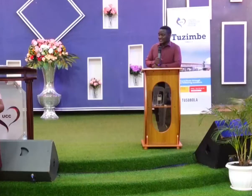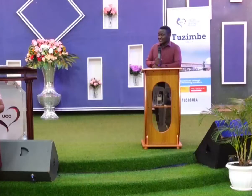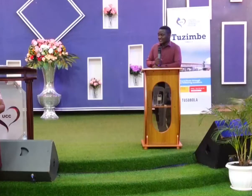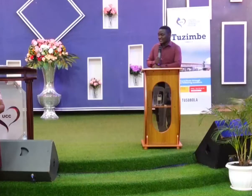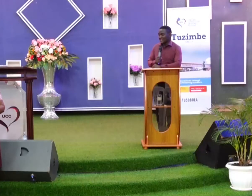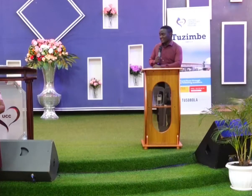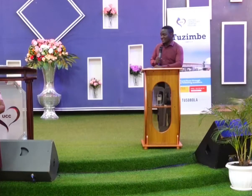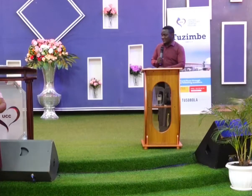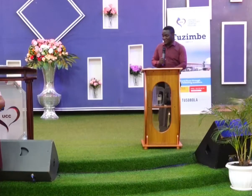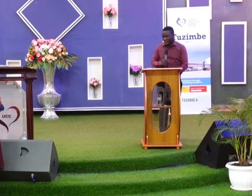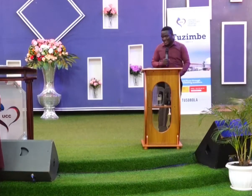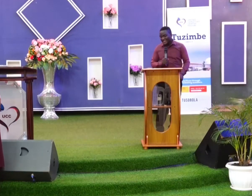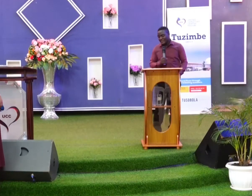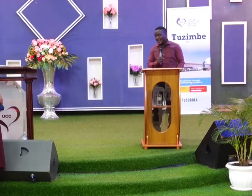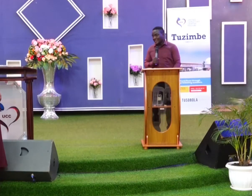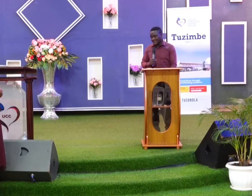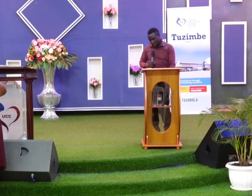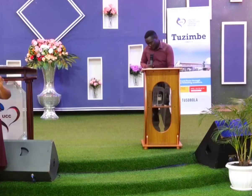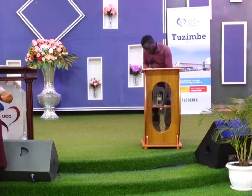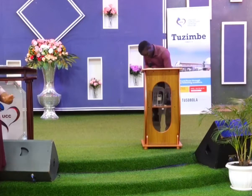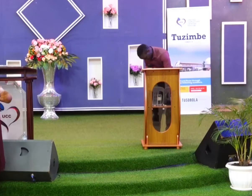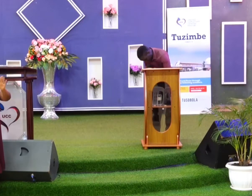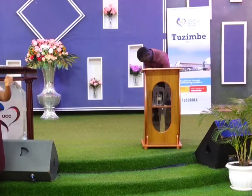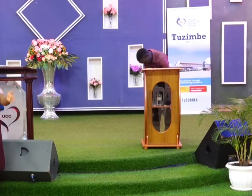used, she phoned my legs back.